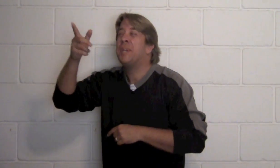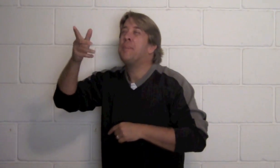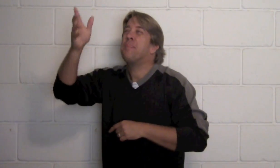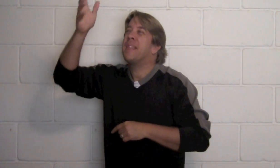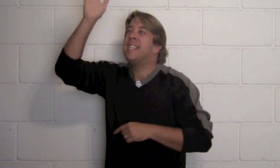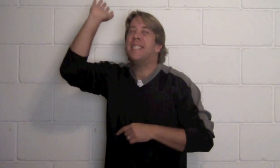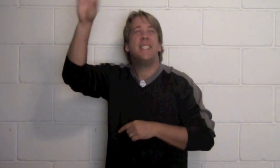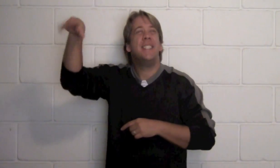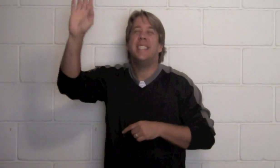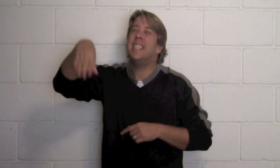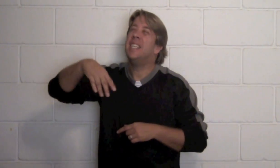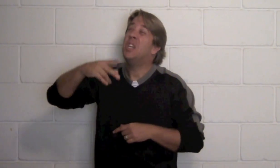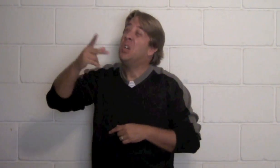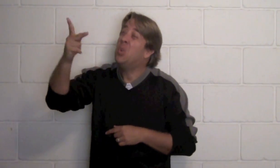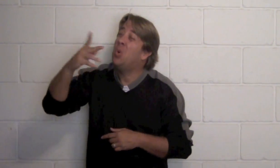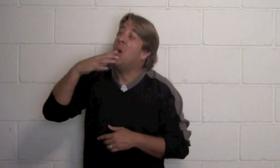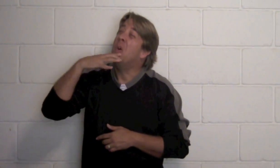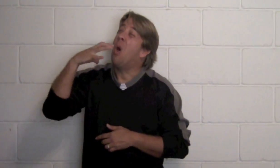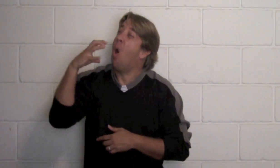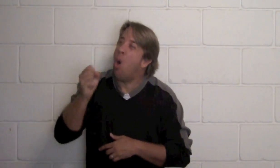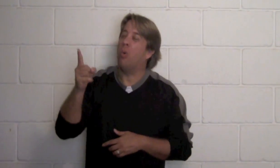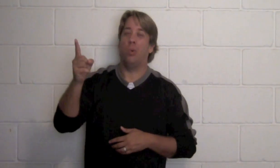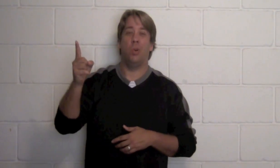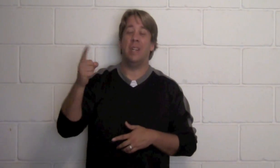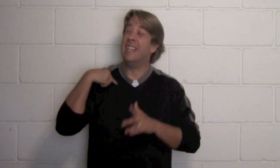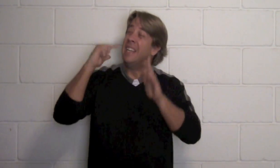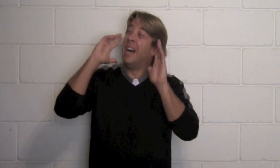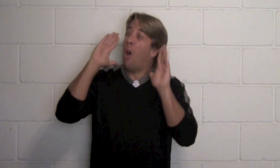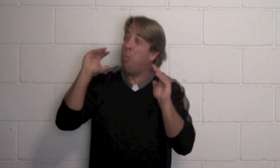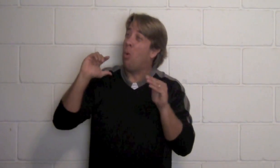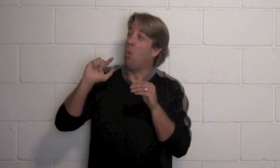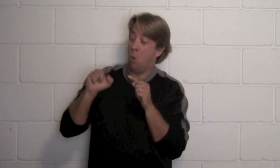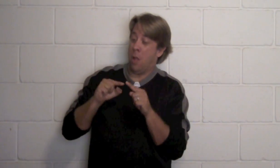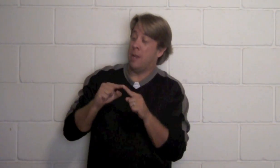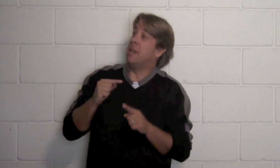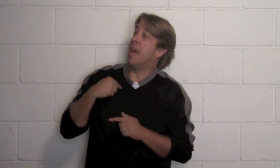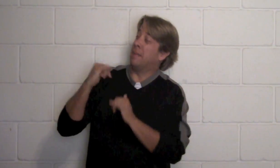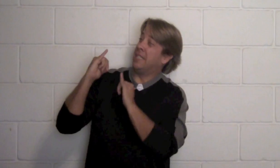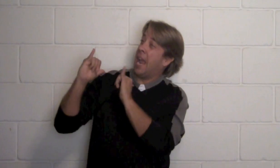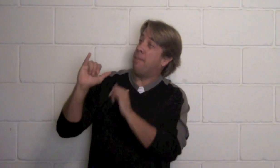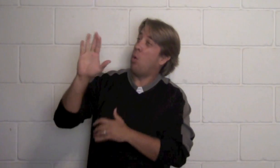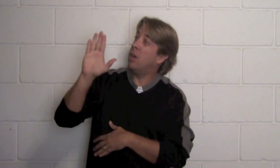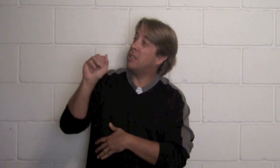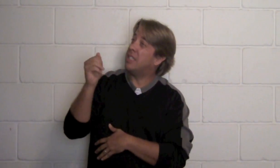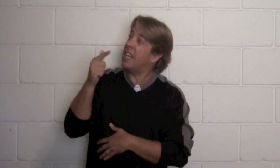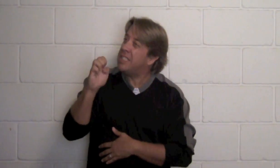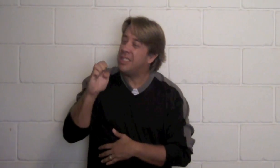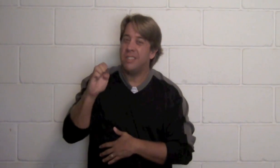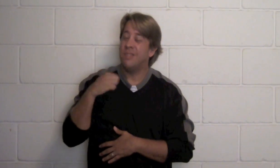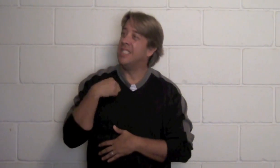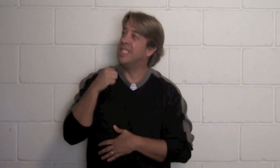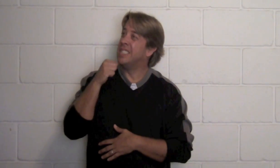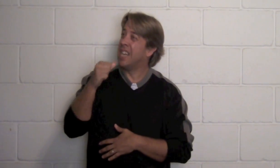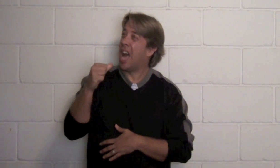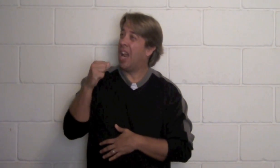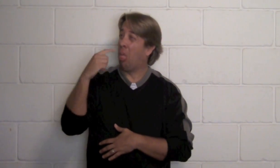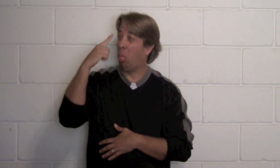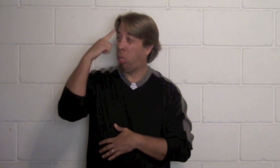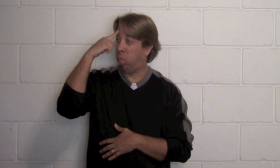overheard this whole conversation and said, you 2 are so old. I hope when I get to be your age, I don't become senile like